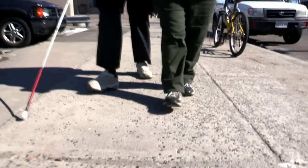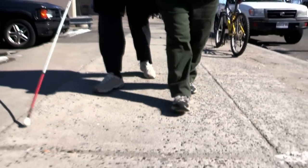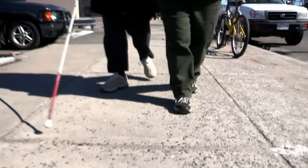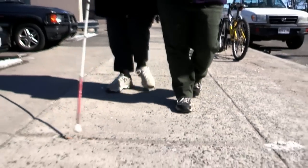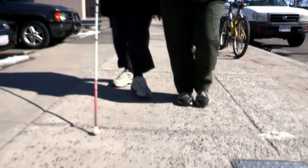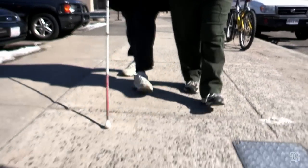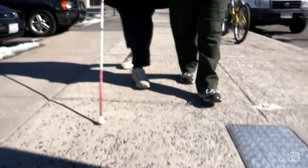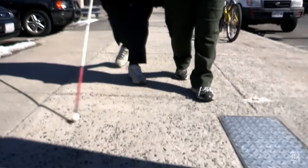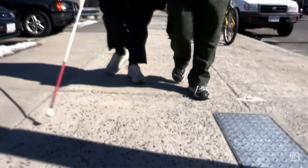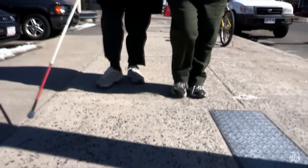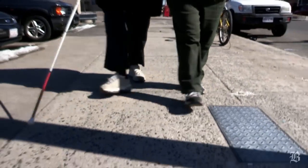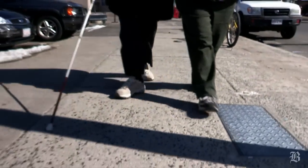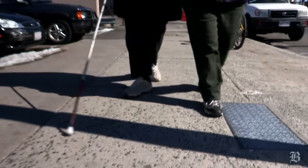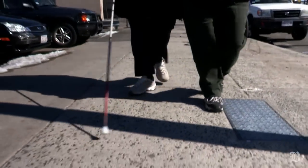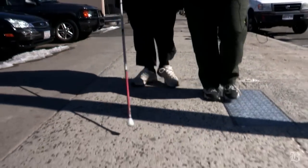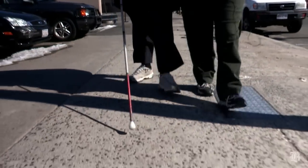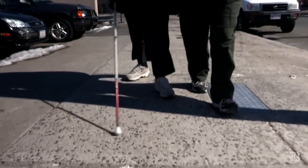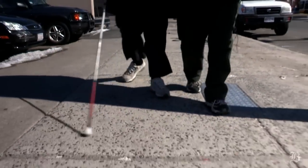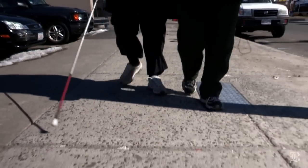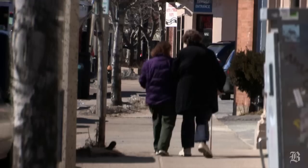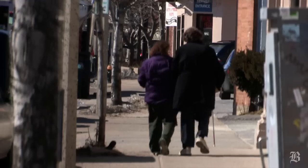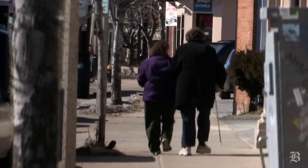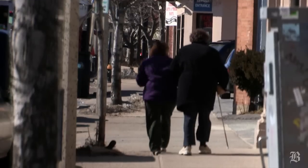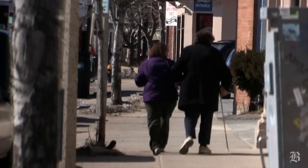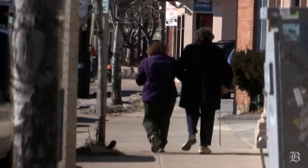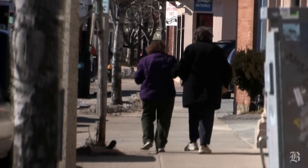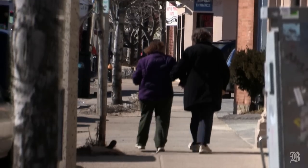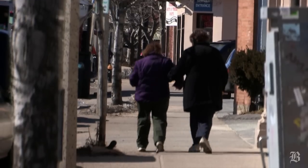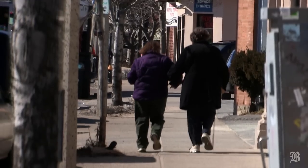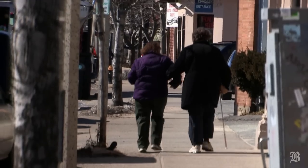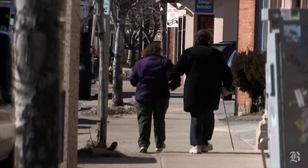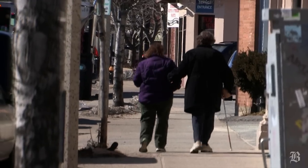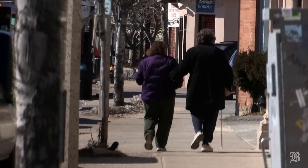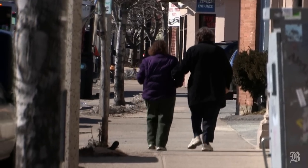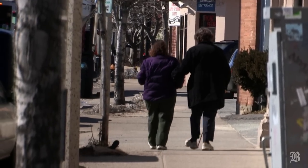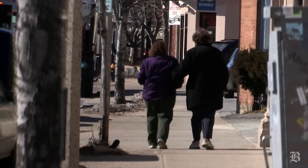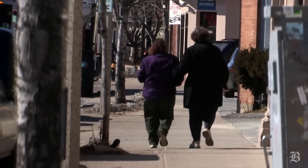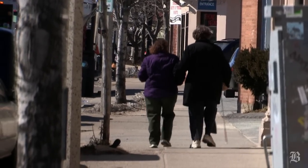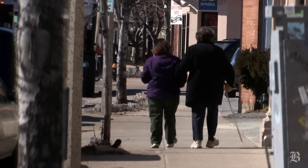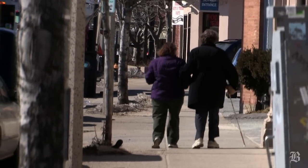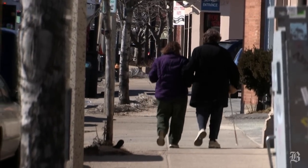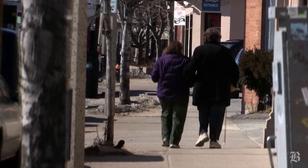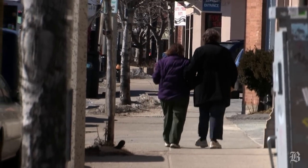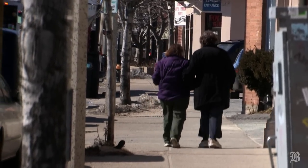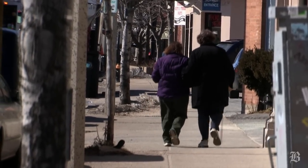While navigating the world with limited hearing and sight, soon some could also be without a guiding hand.